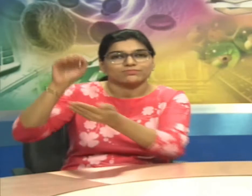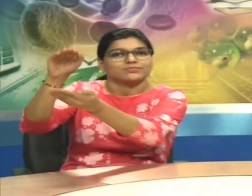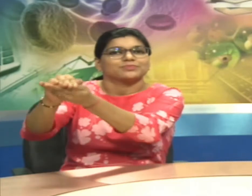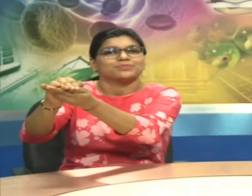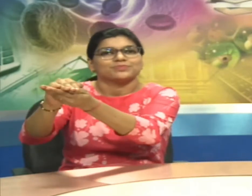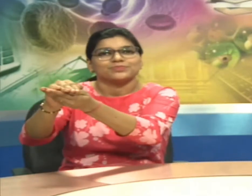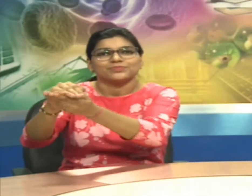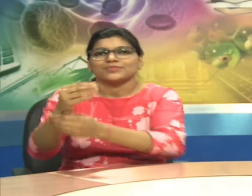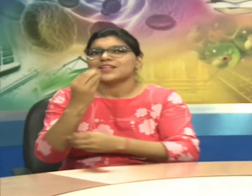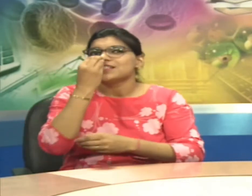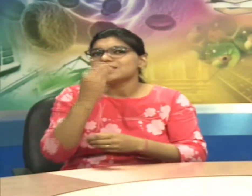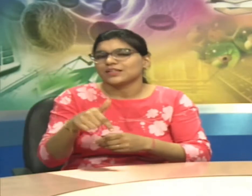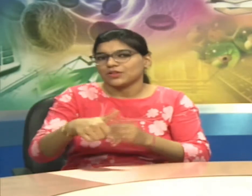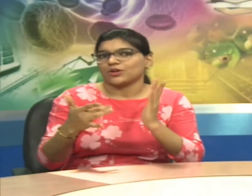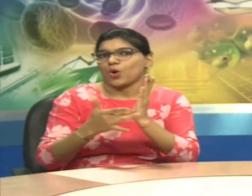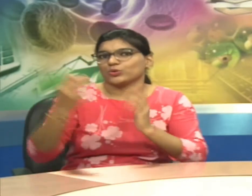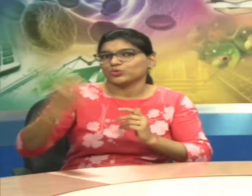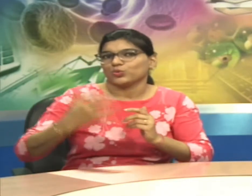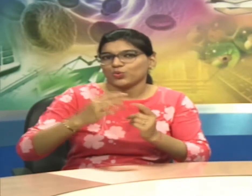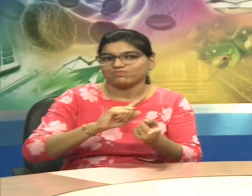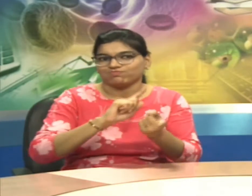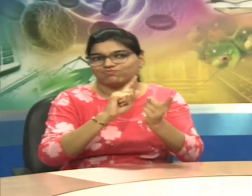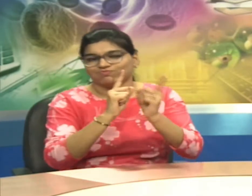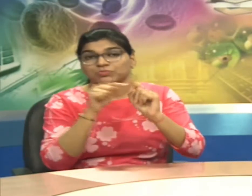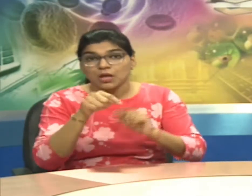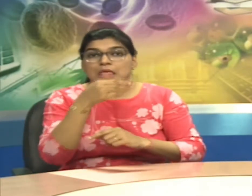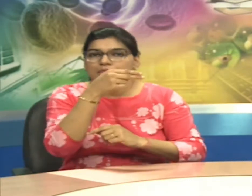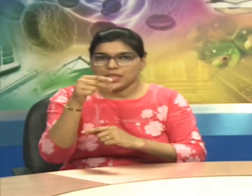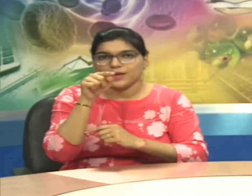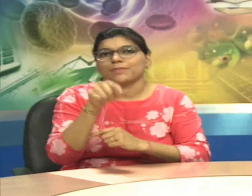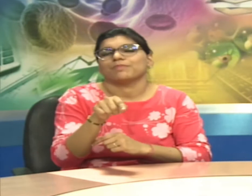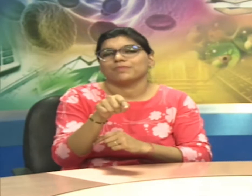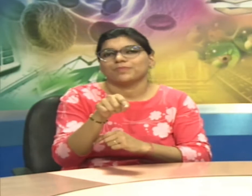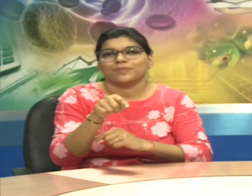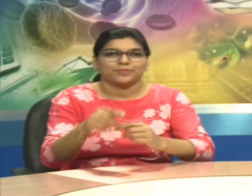That is an example of modernization.